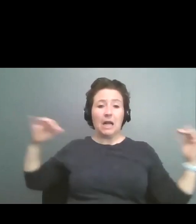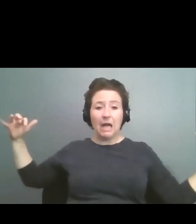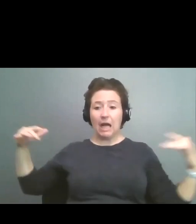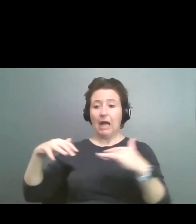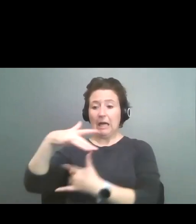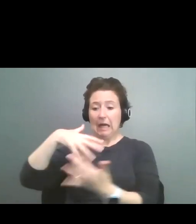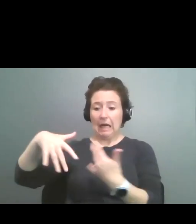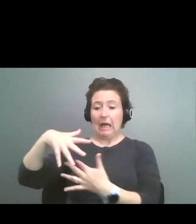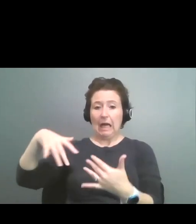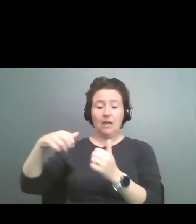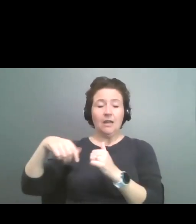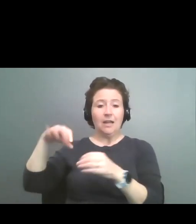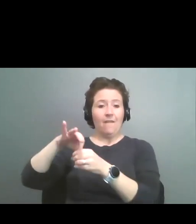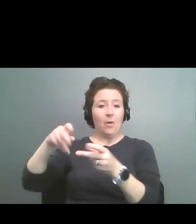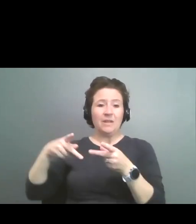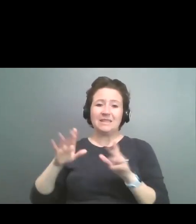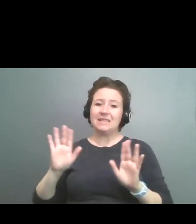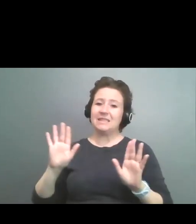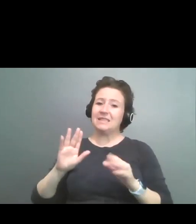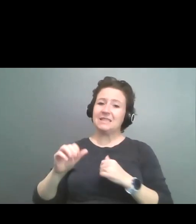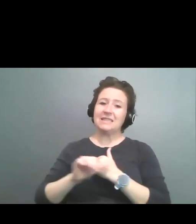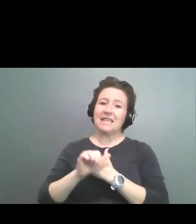the polls, I would not advise.